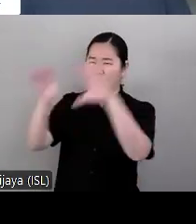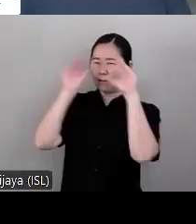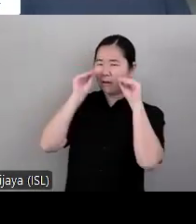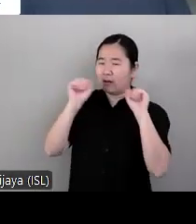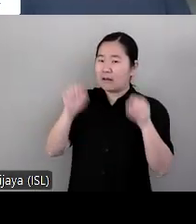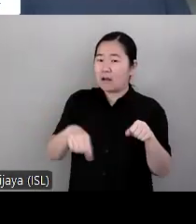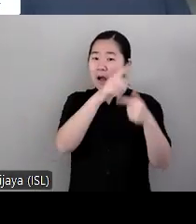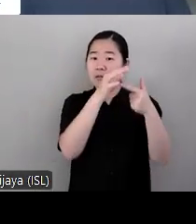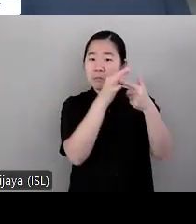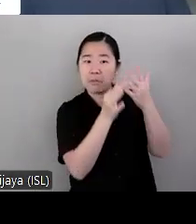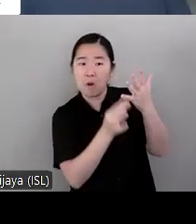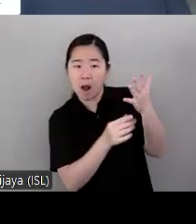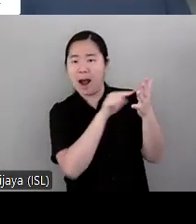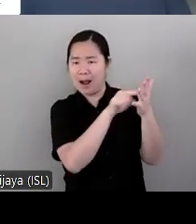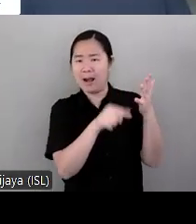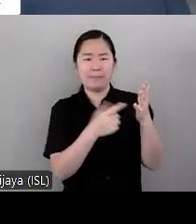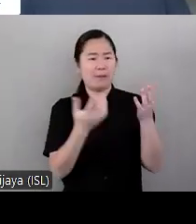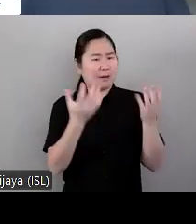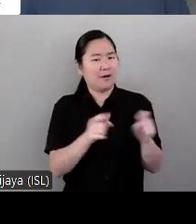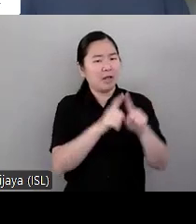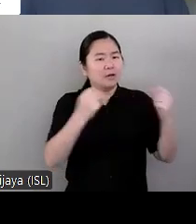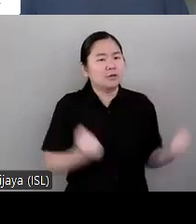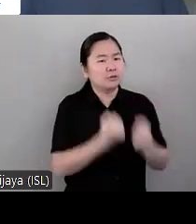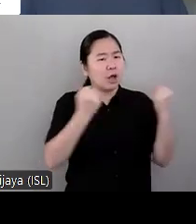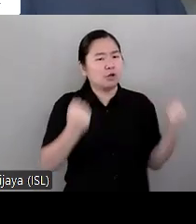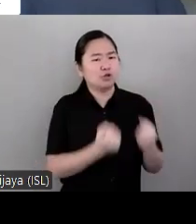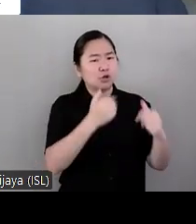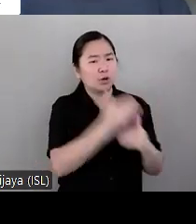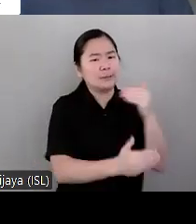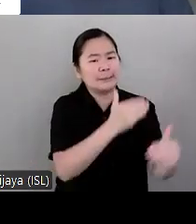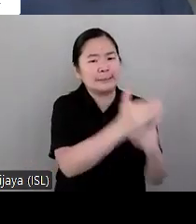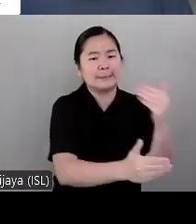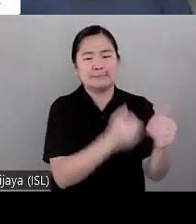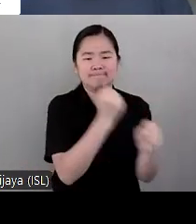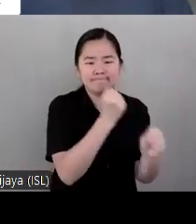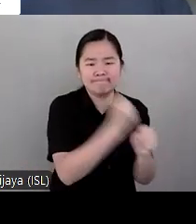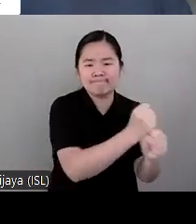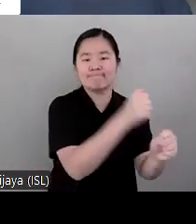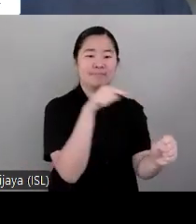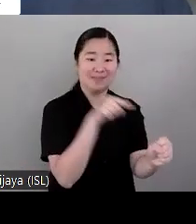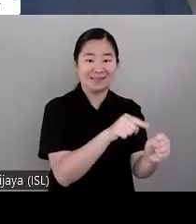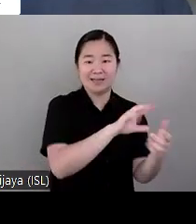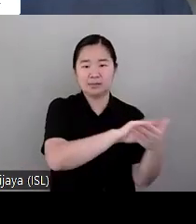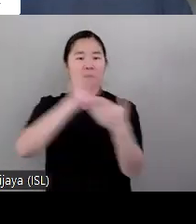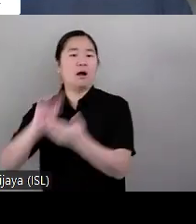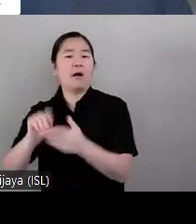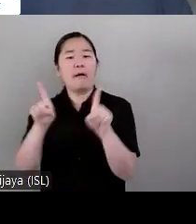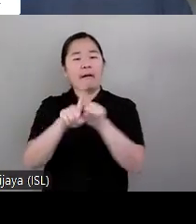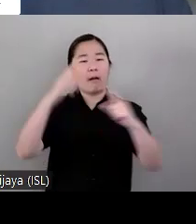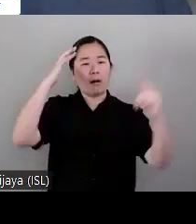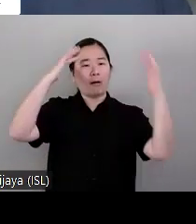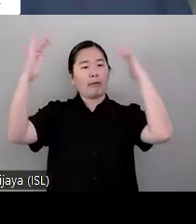Today's webinar will be in English with simultaneous translations available